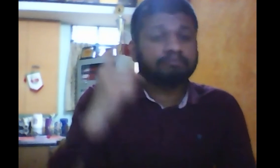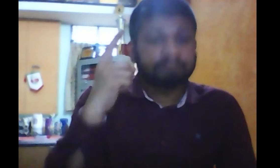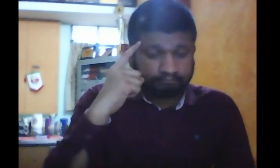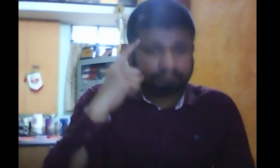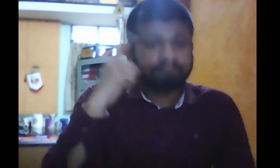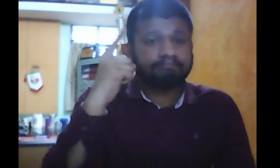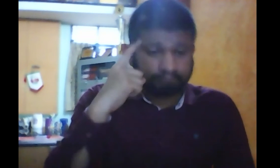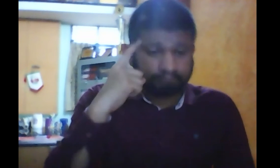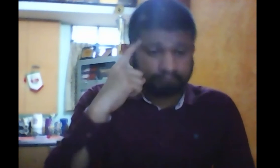twice.